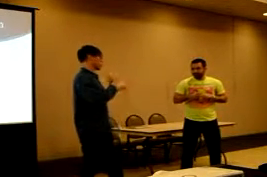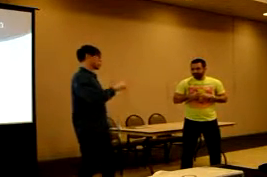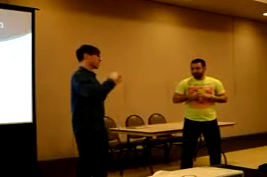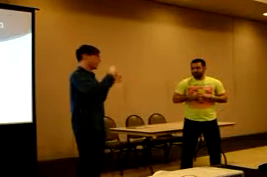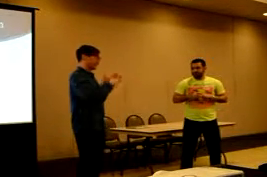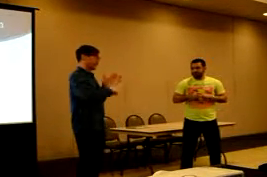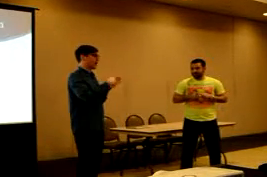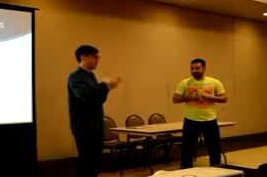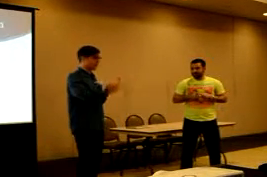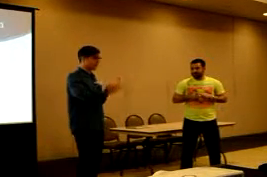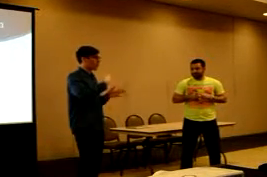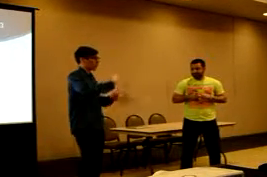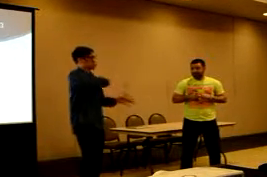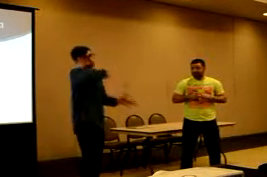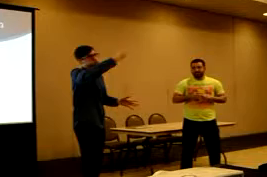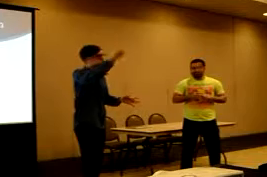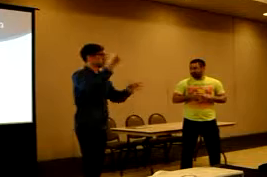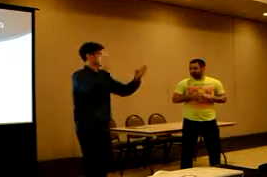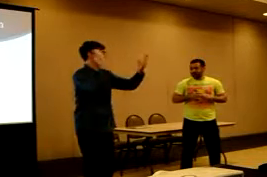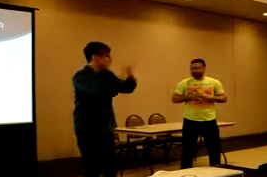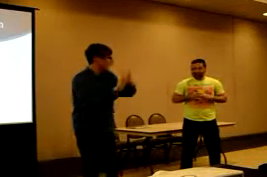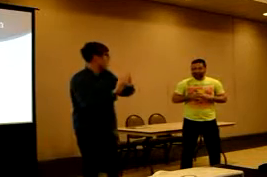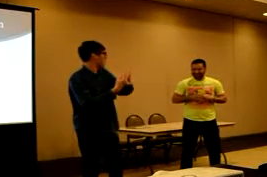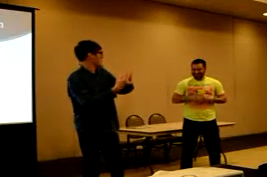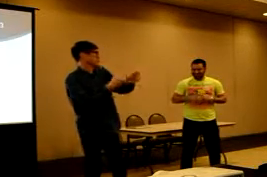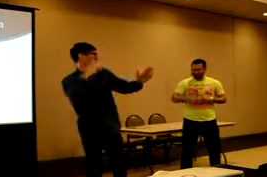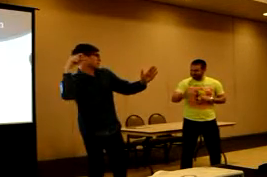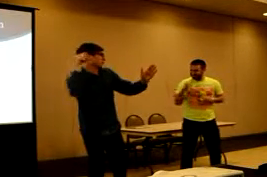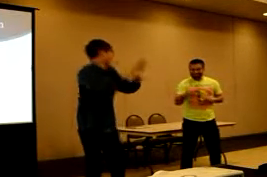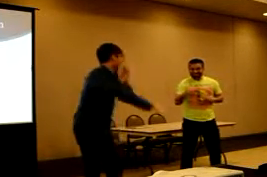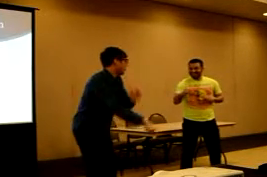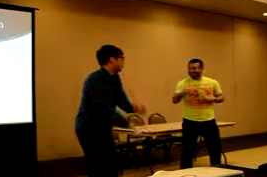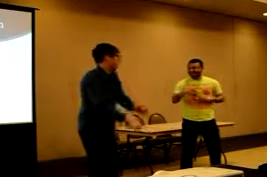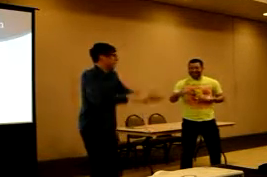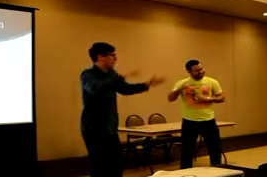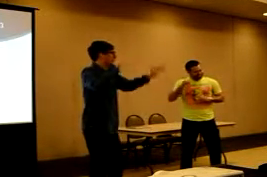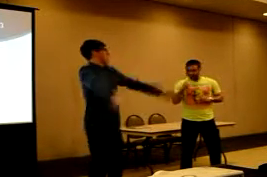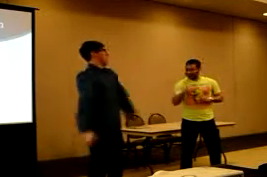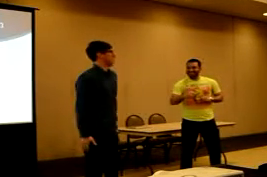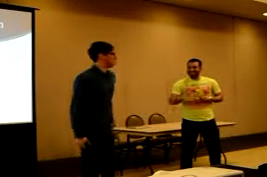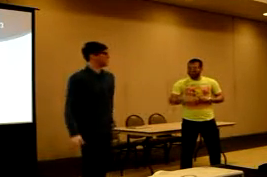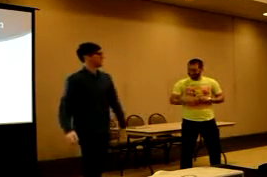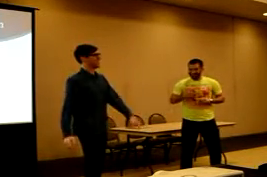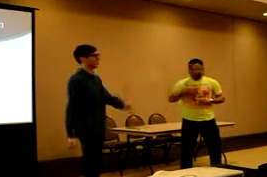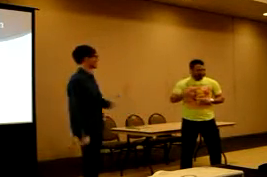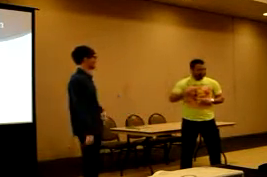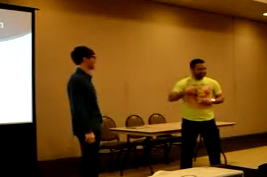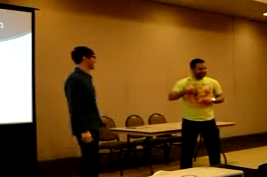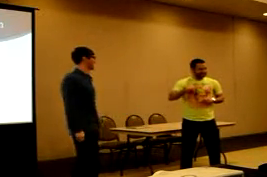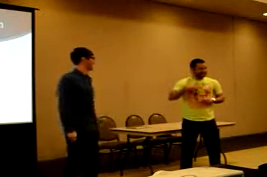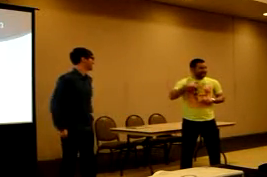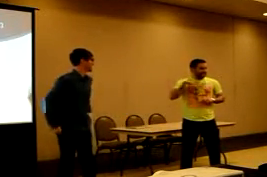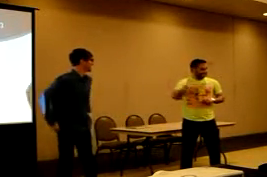then you can get fined. Or they'll put me in jail and they'll kill me. I like that